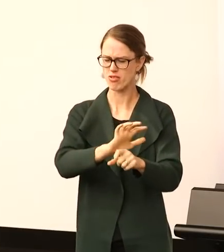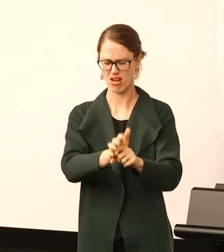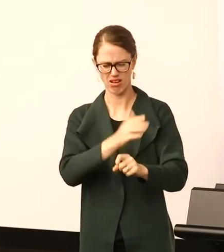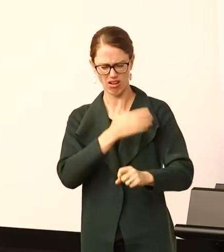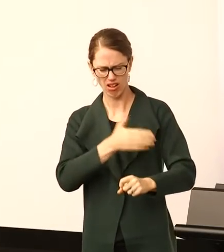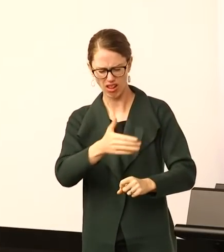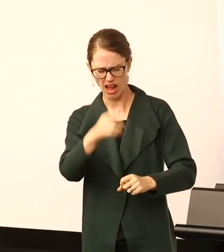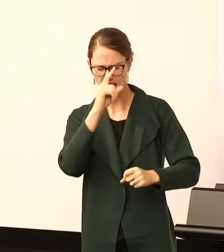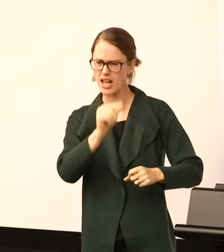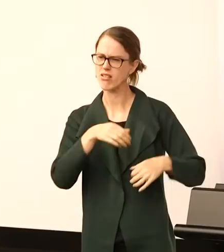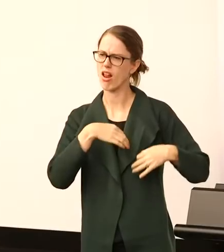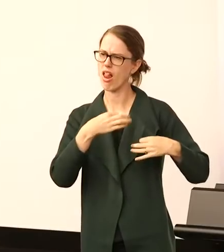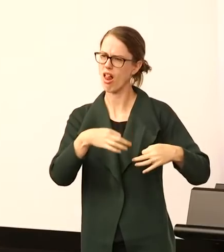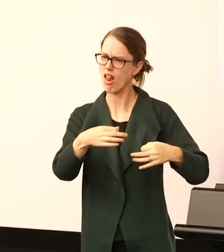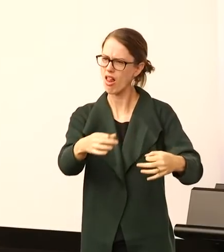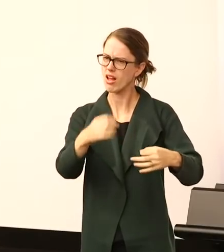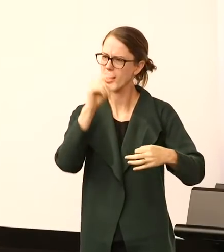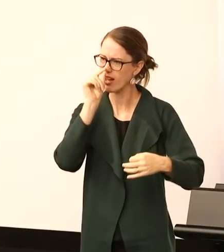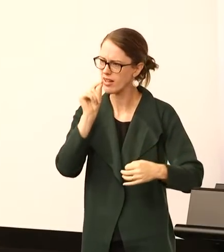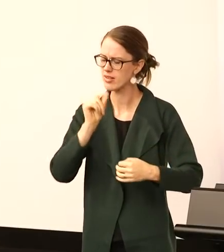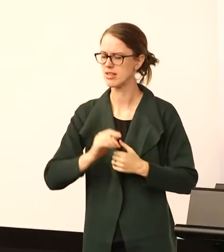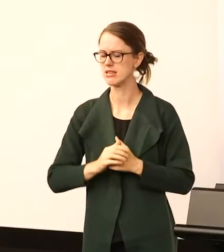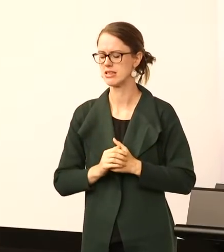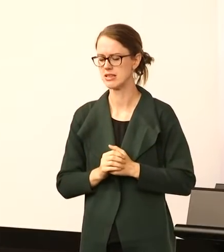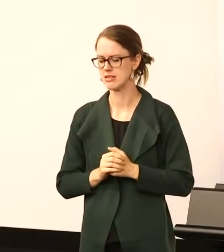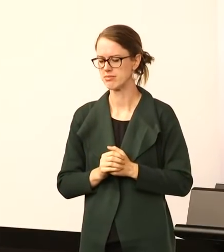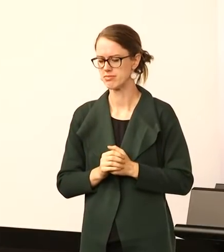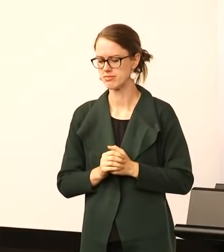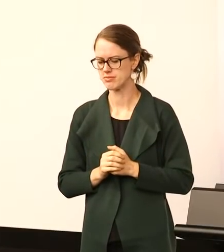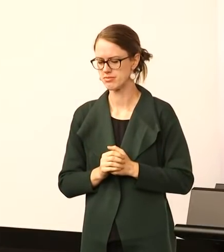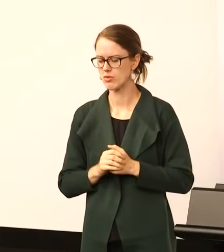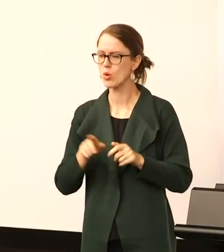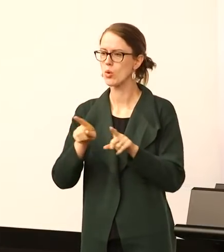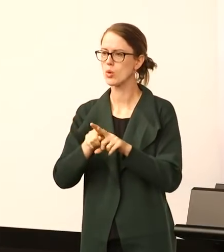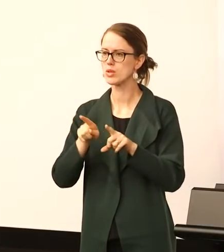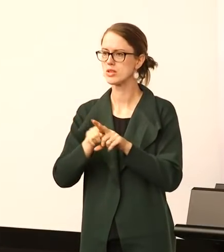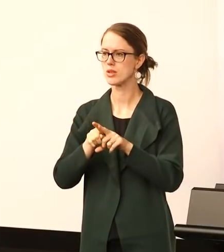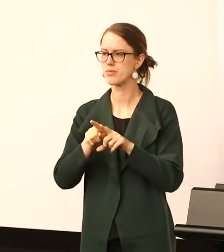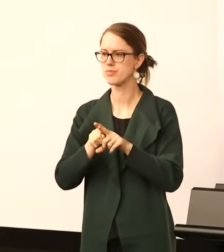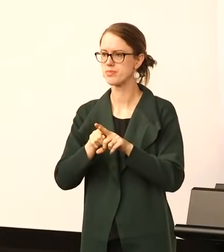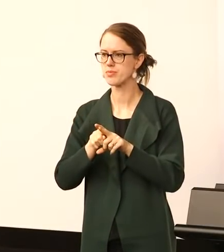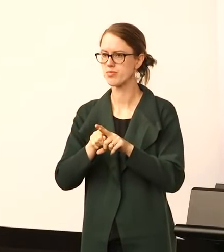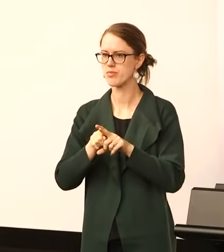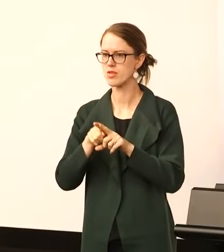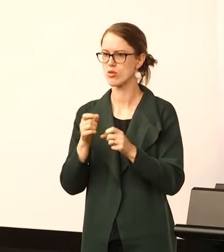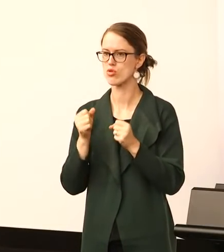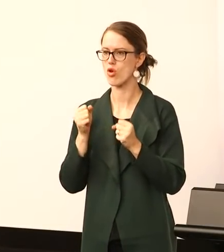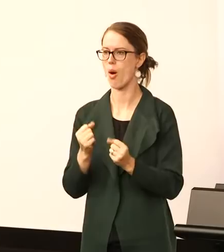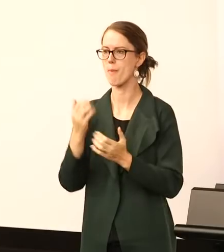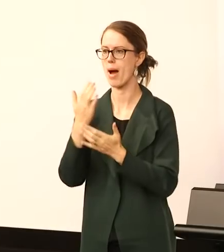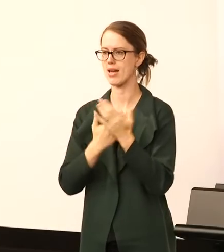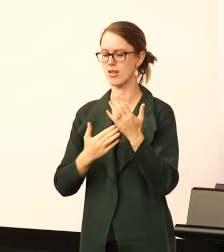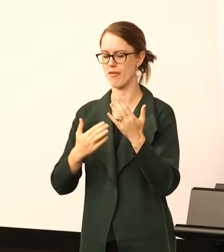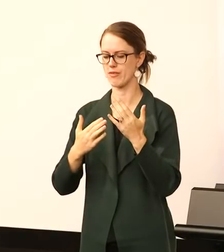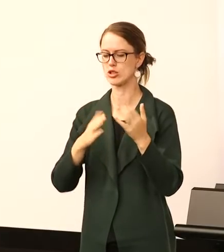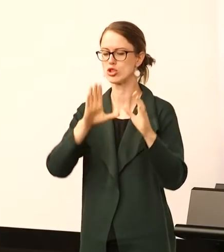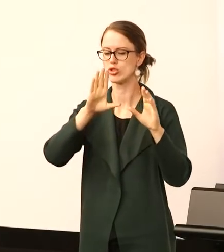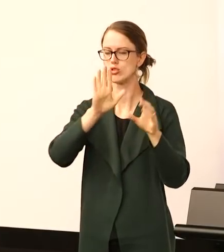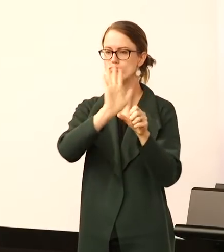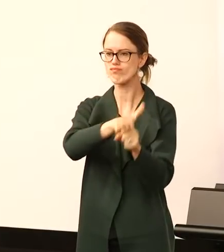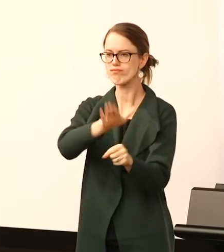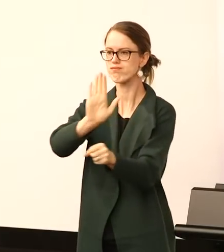there's also the important aspect, the pillar of our elimination strategy, and that is keeping it out at the